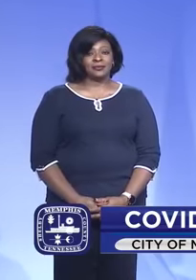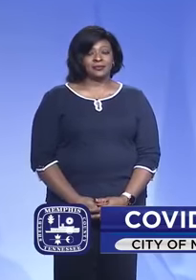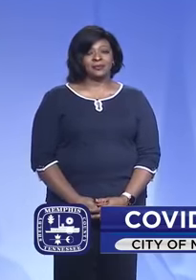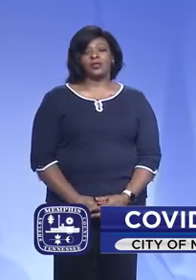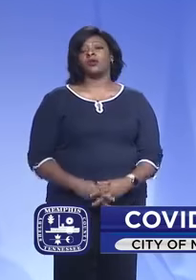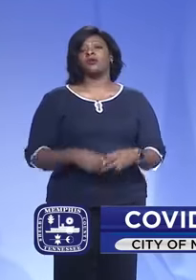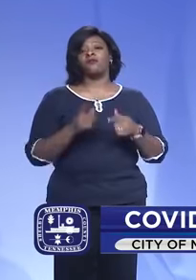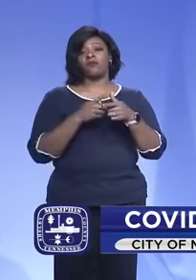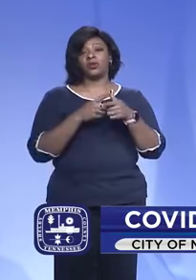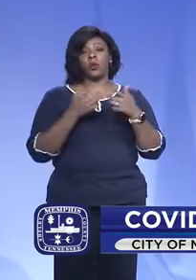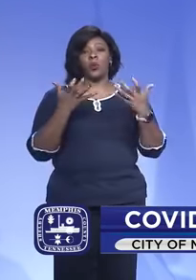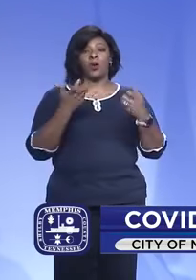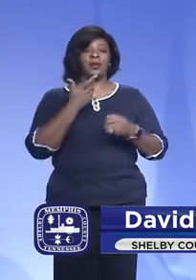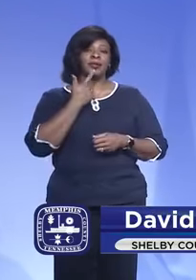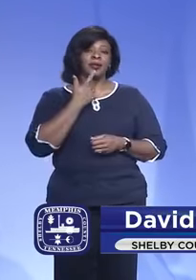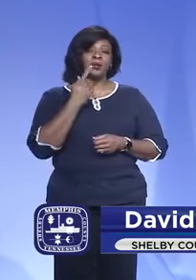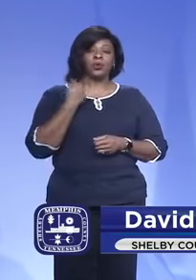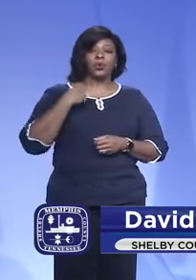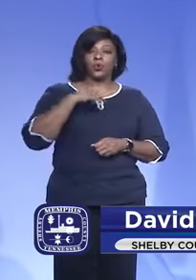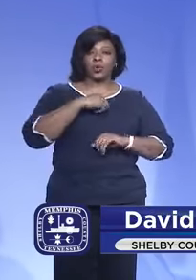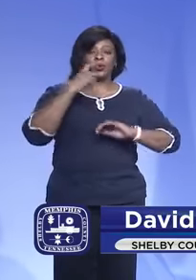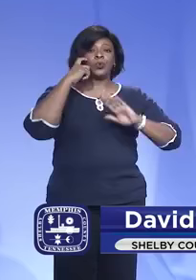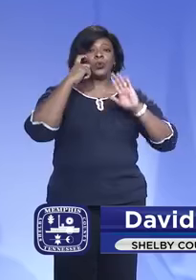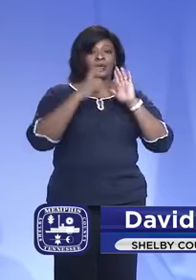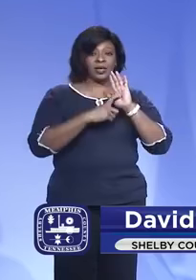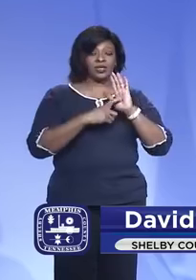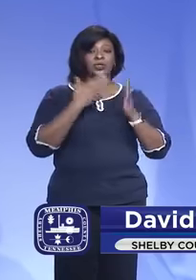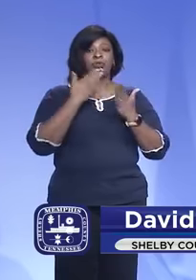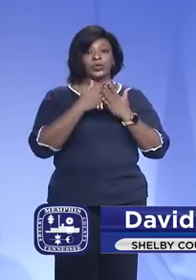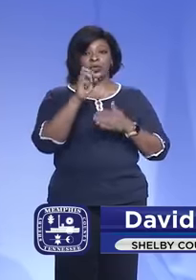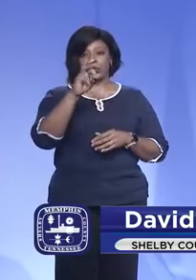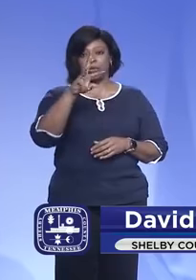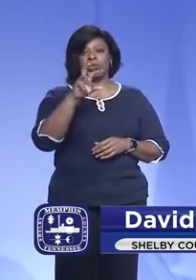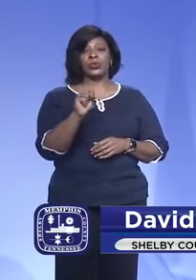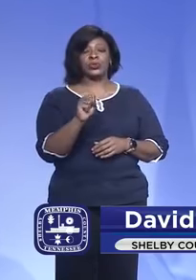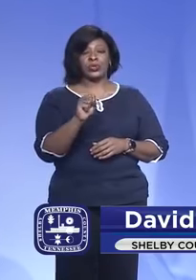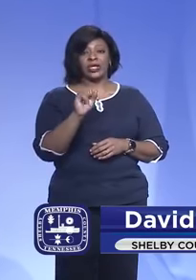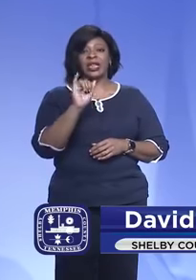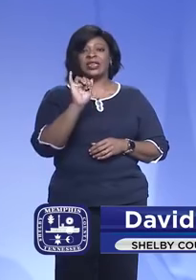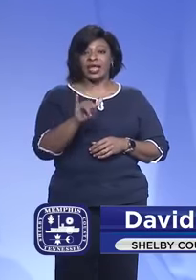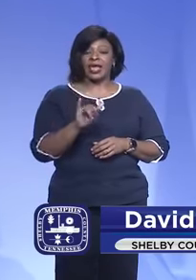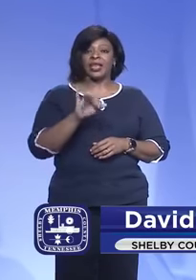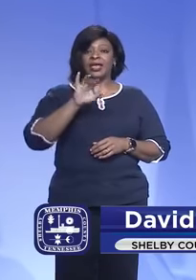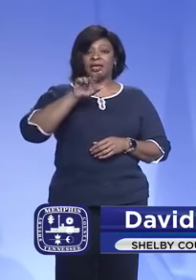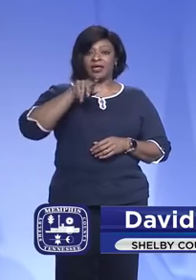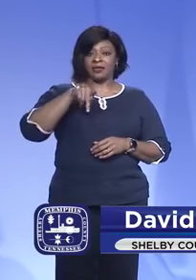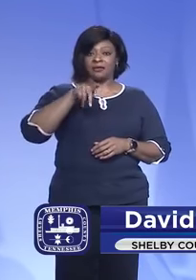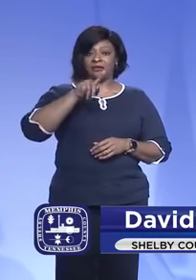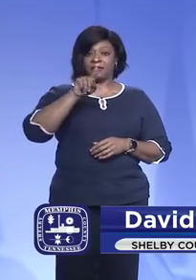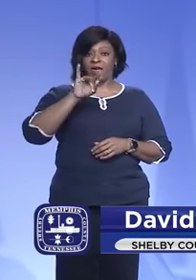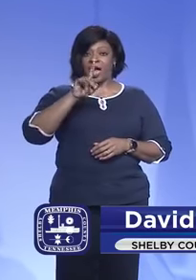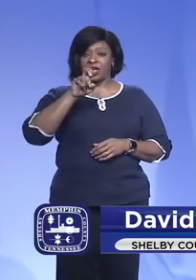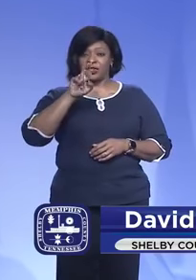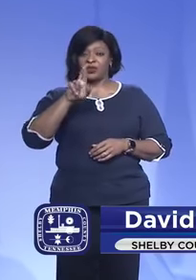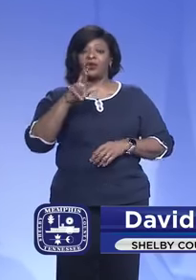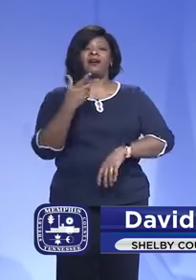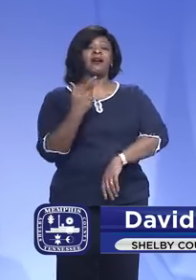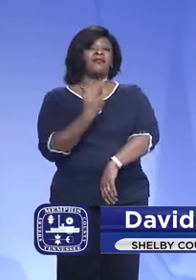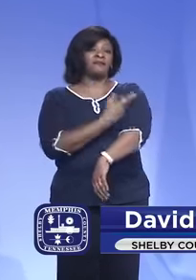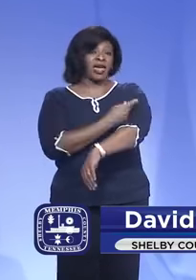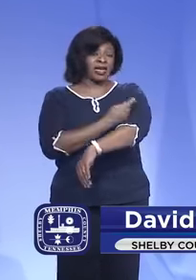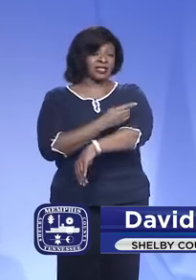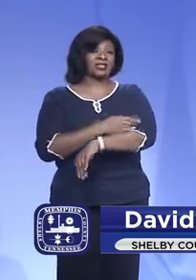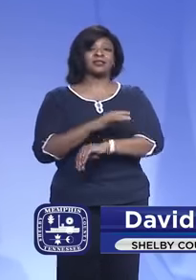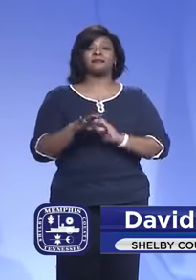So first of all, I would like to say that we recognize that it's good news that the Pfizer vaccine shows some efficacy